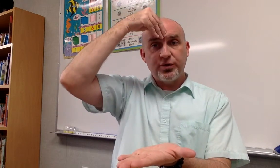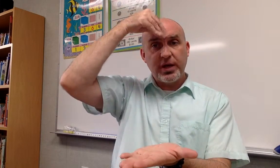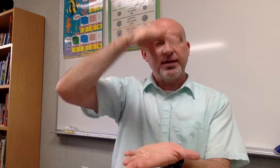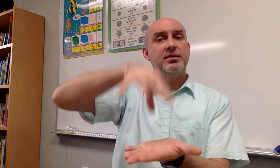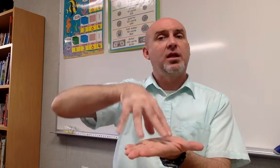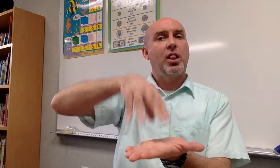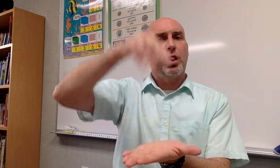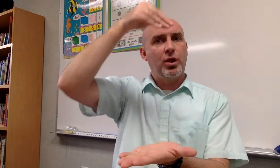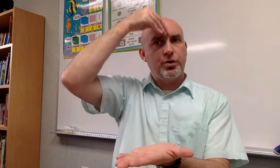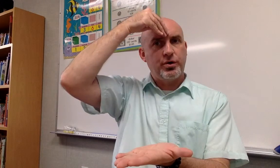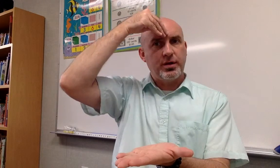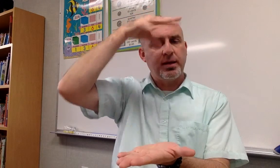head. Learn.